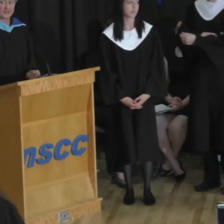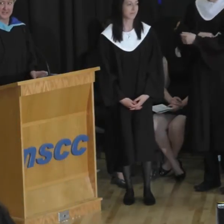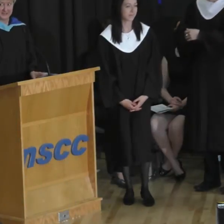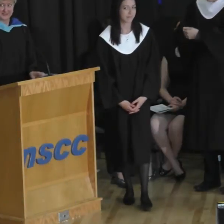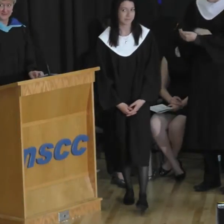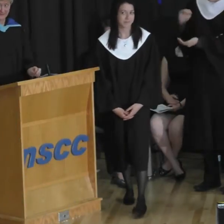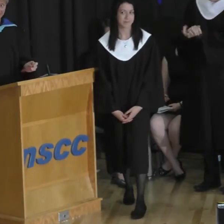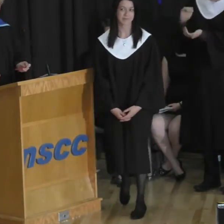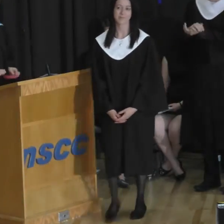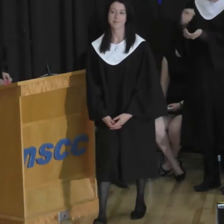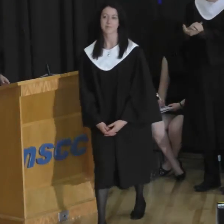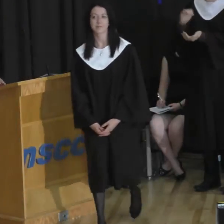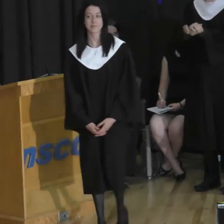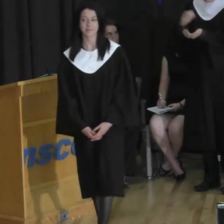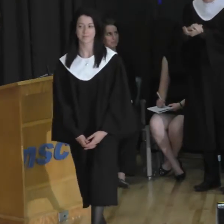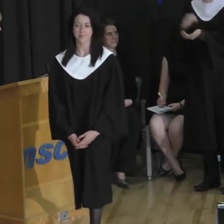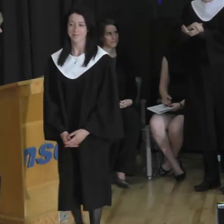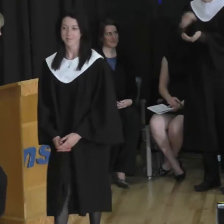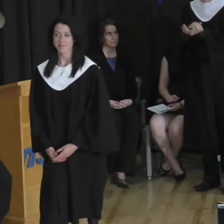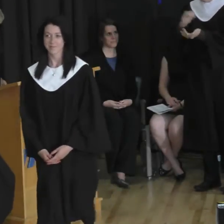Carissa McInnes.